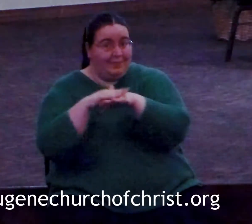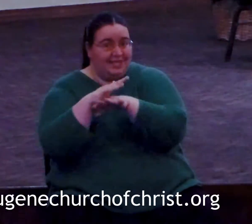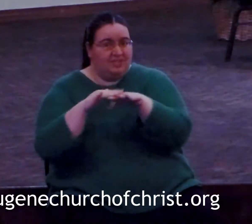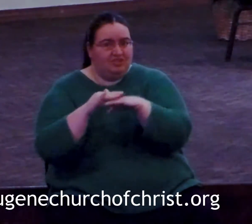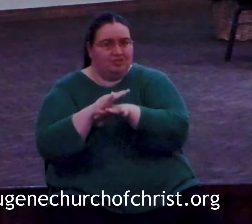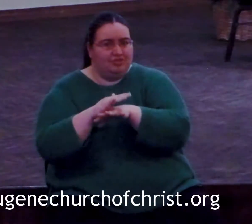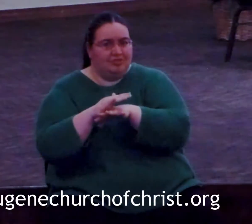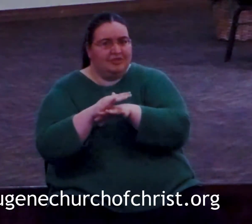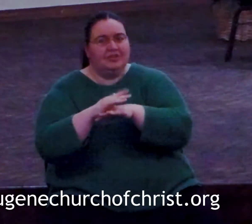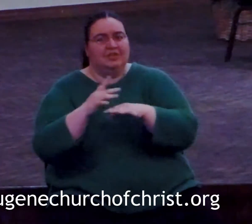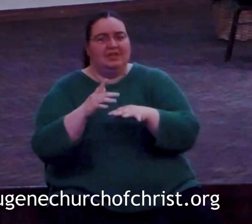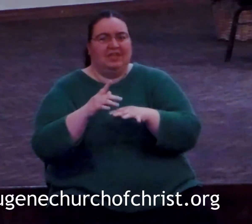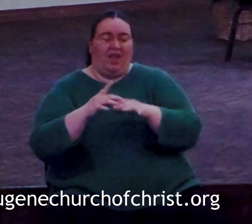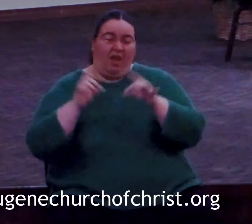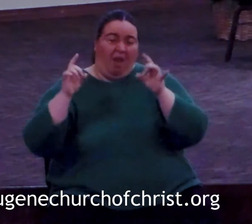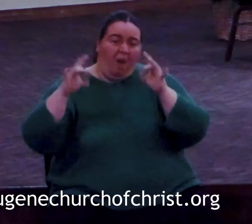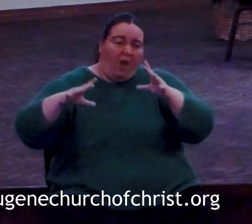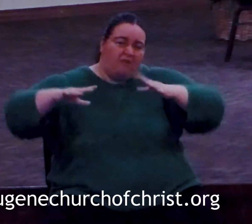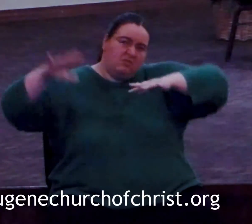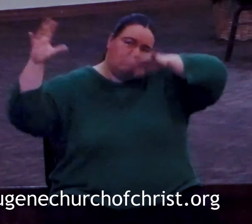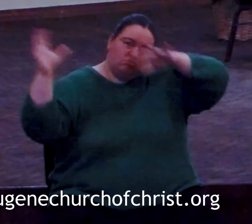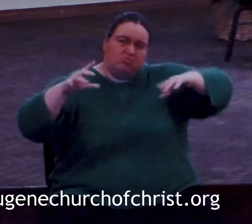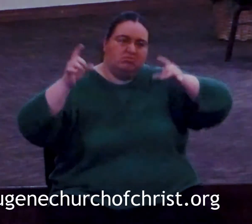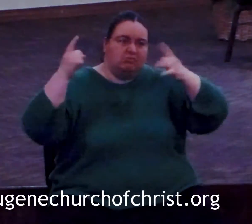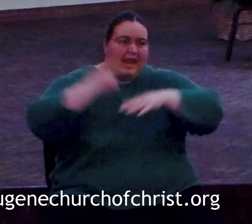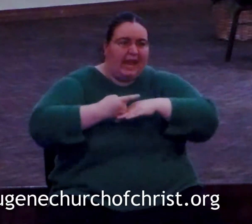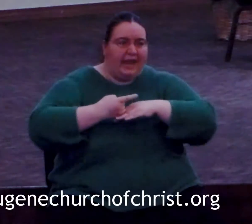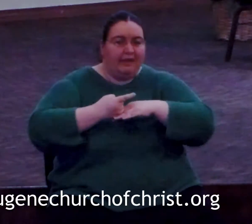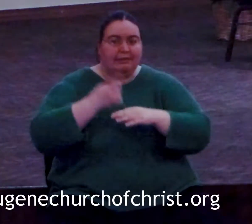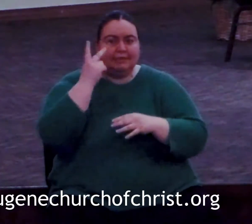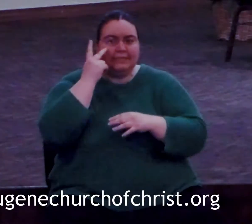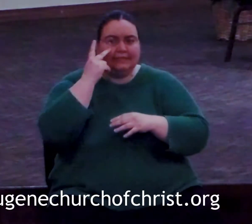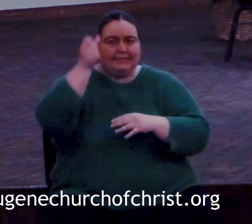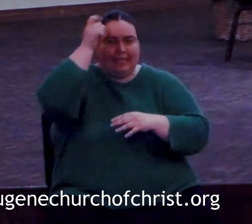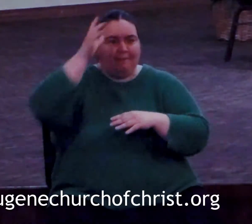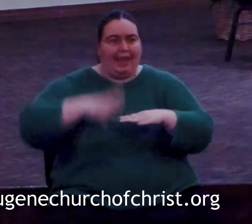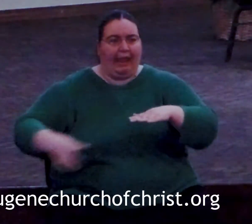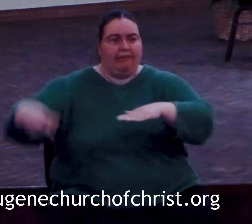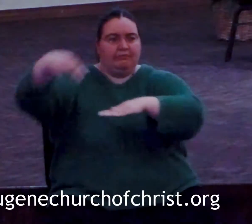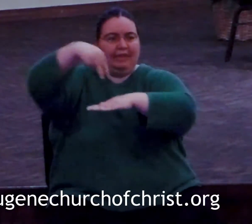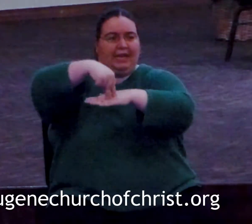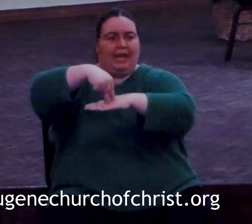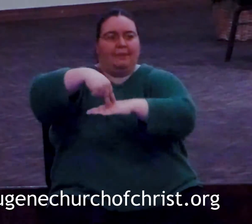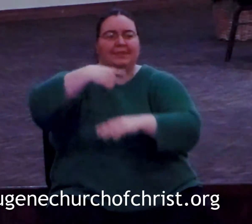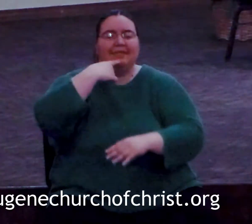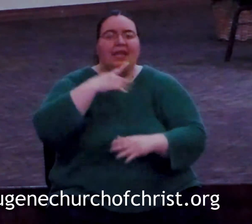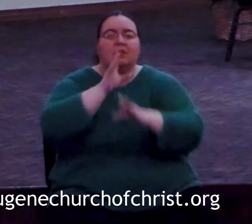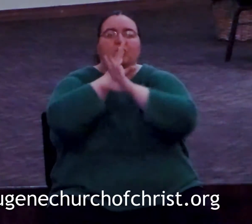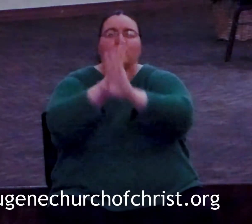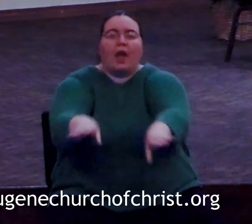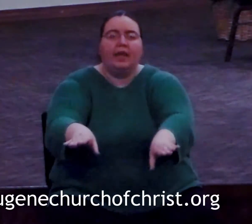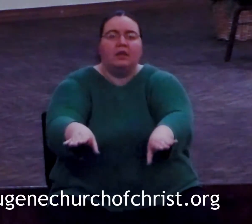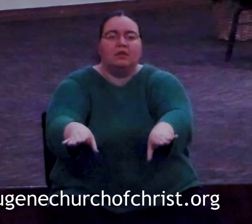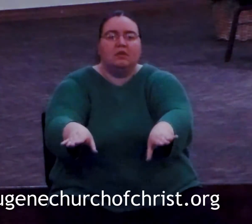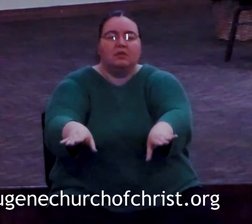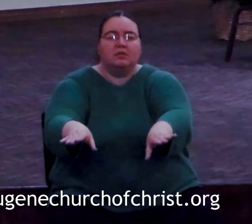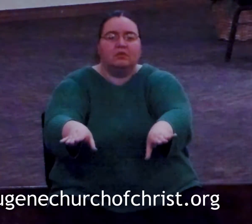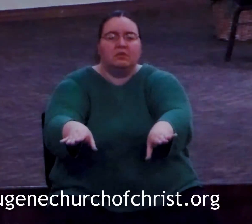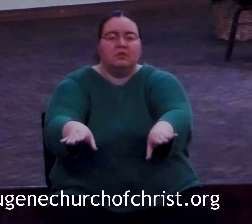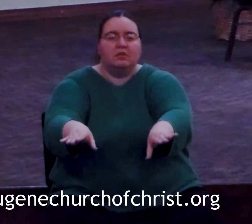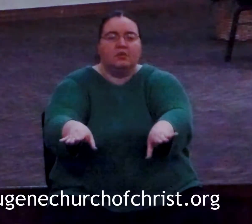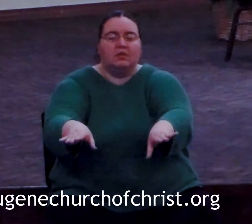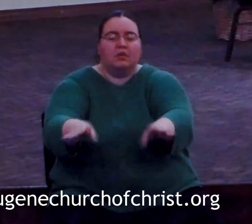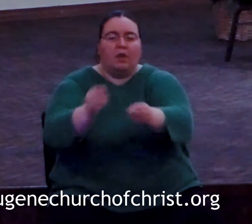and to see a man stand up and say, quiet, be still, and for all of it to just stop?